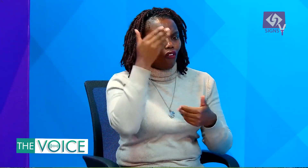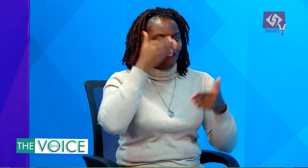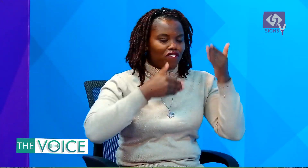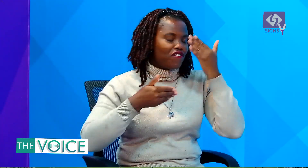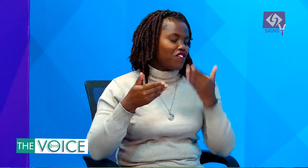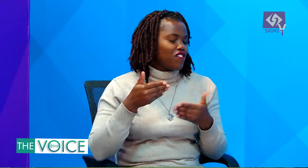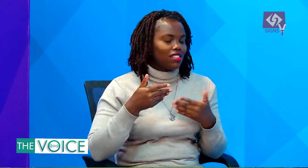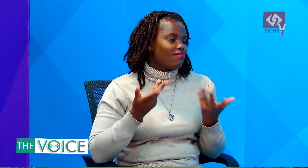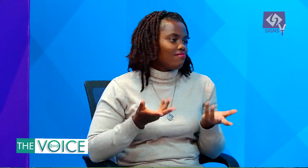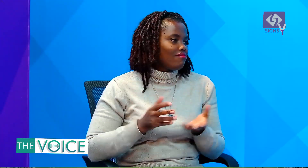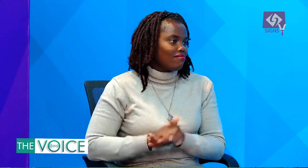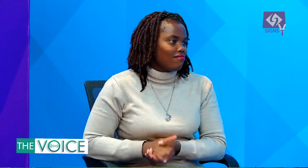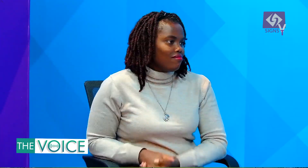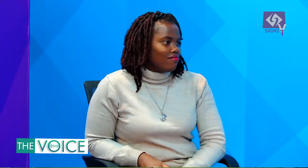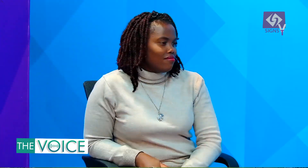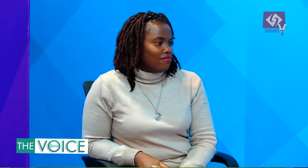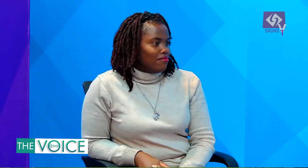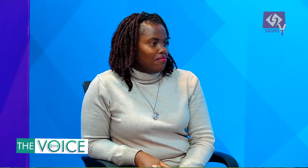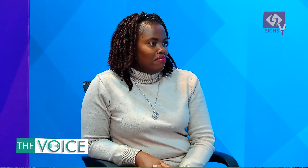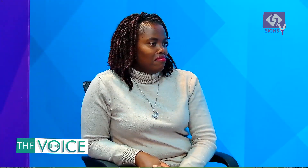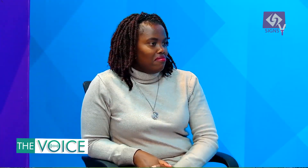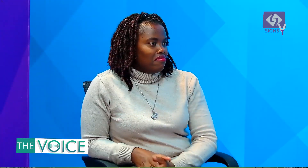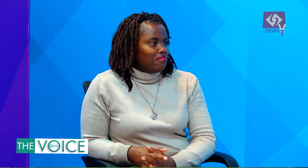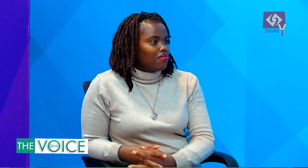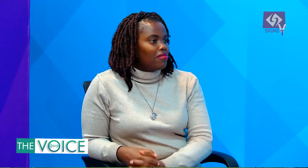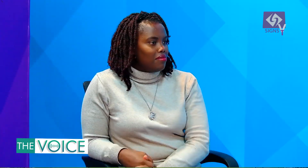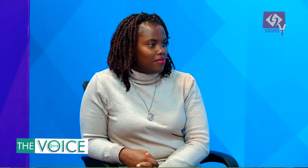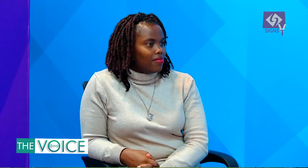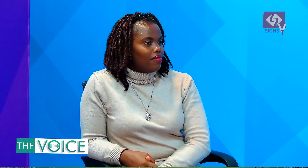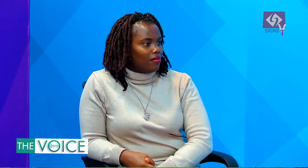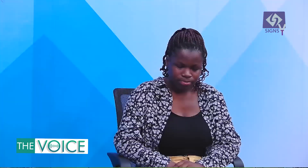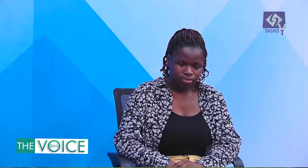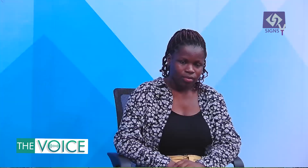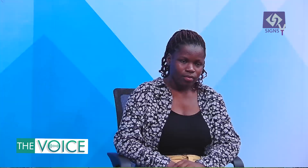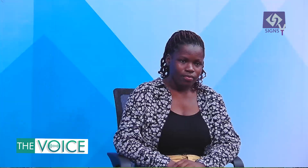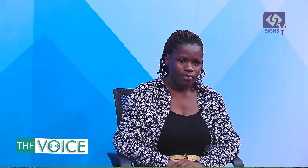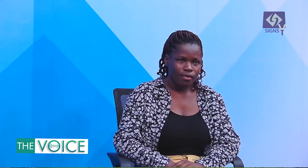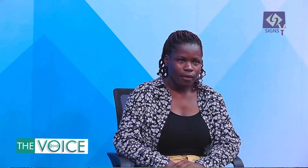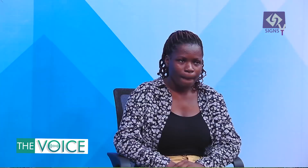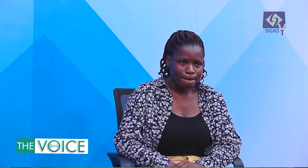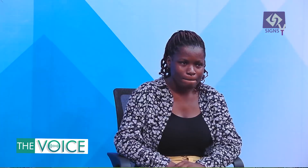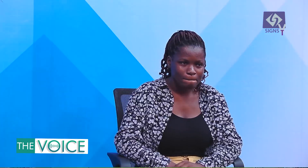with the hearing people, and we have to interact more with them. Tell us more about that.